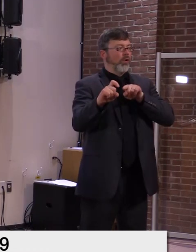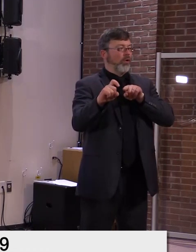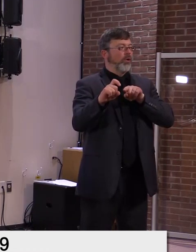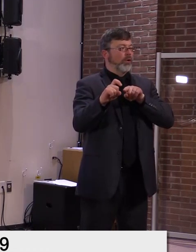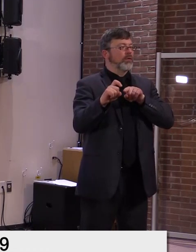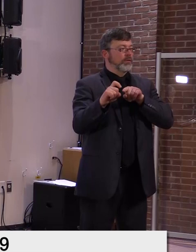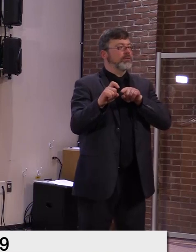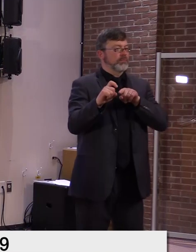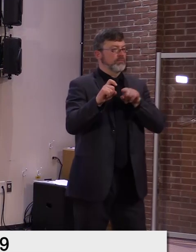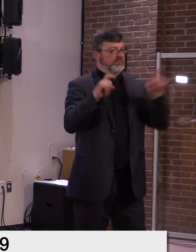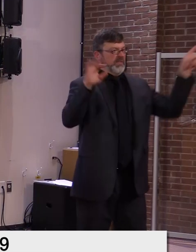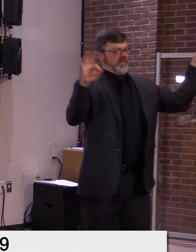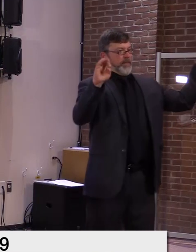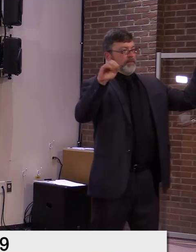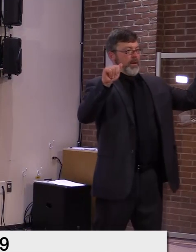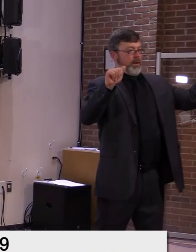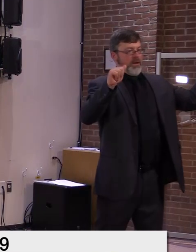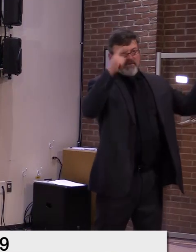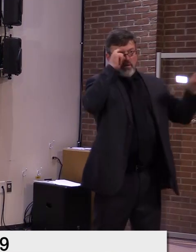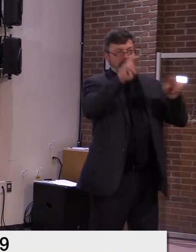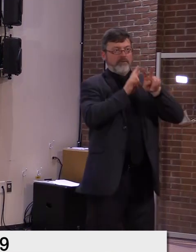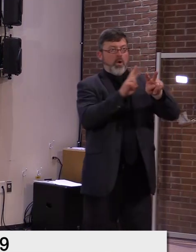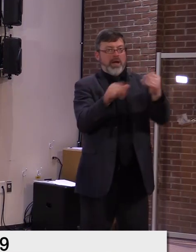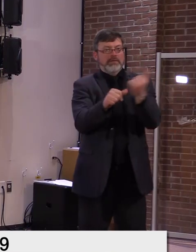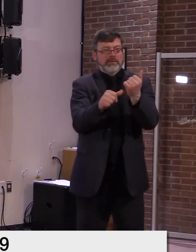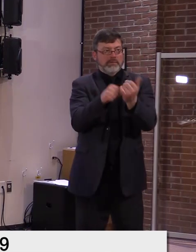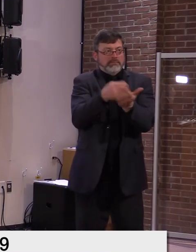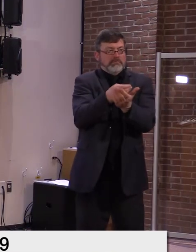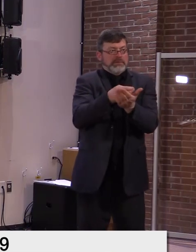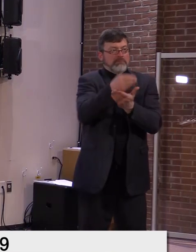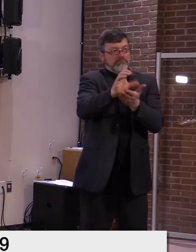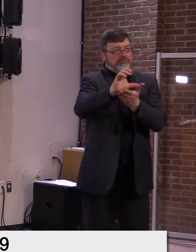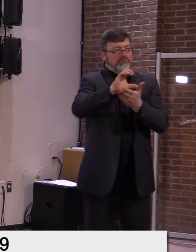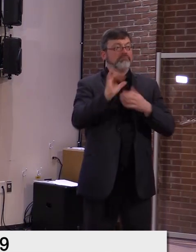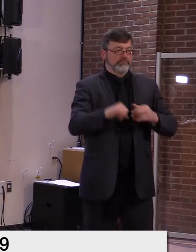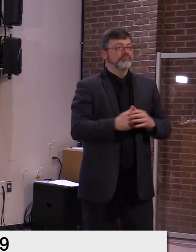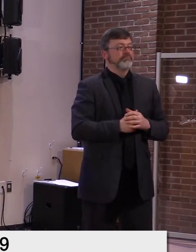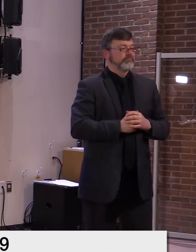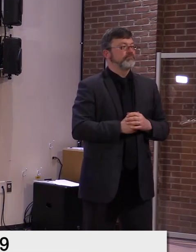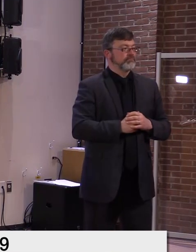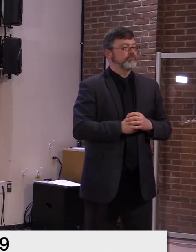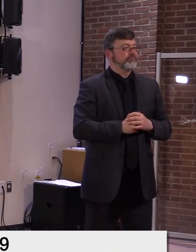older, Monday, you can register. Thank you very much.